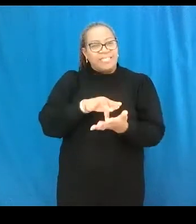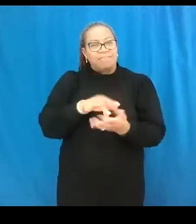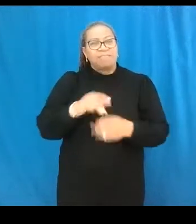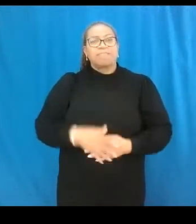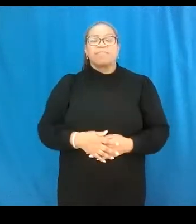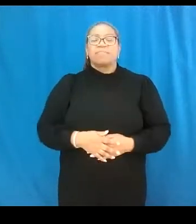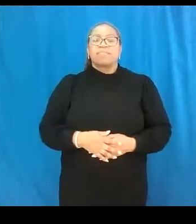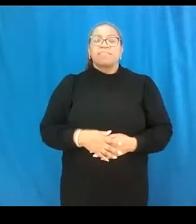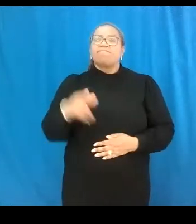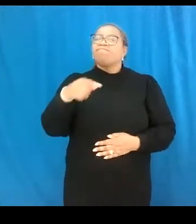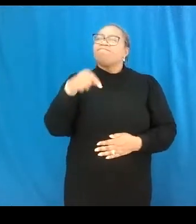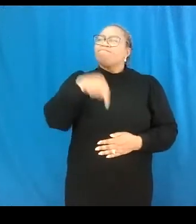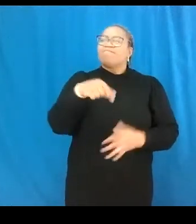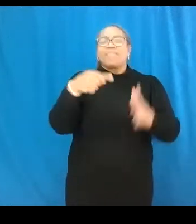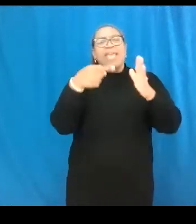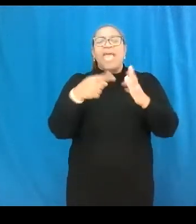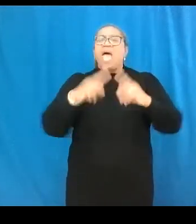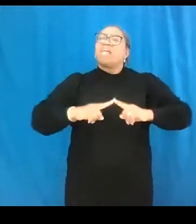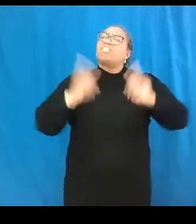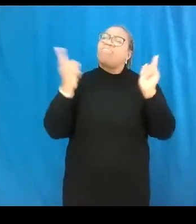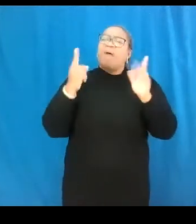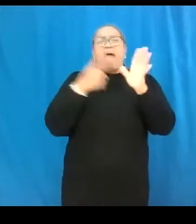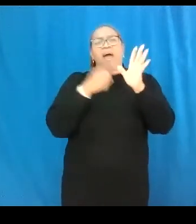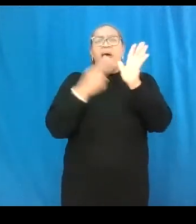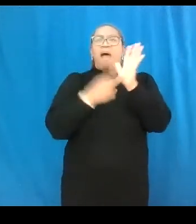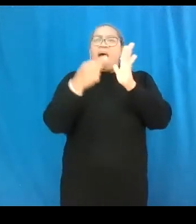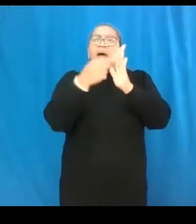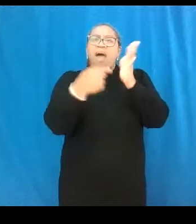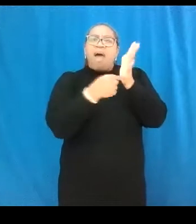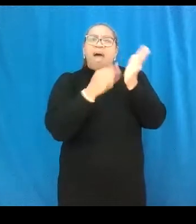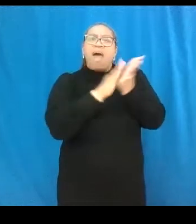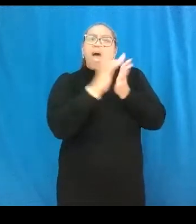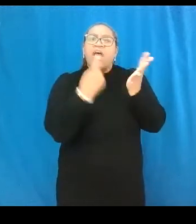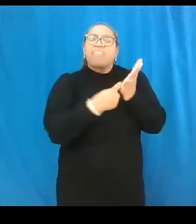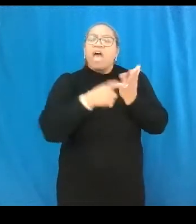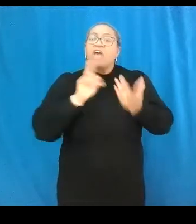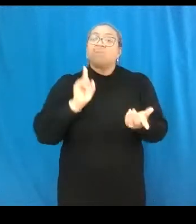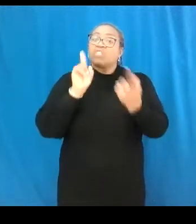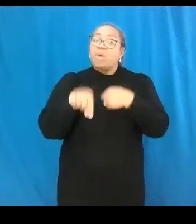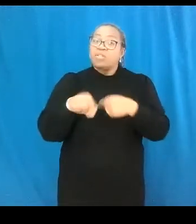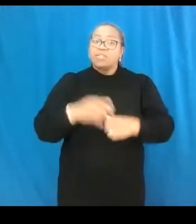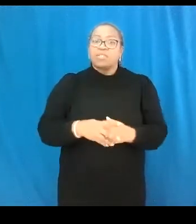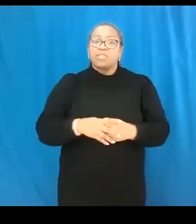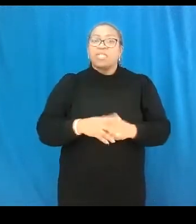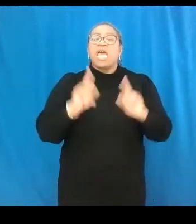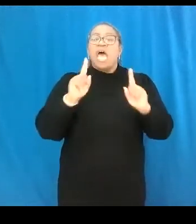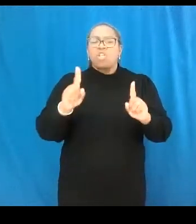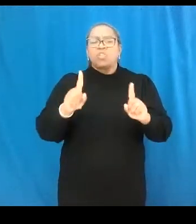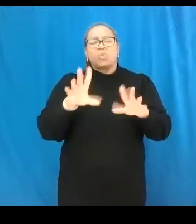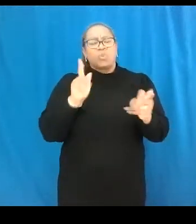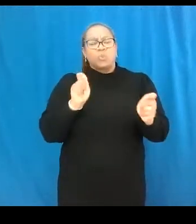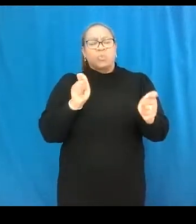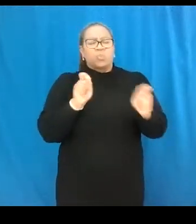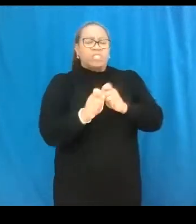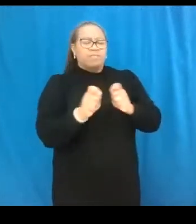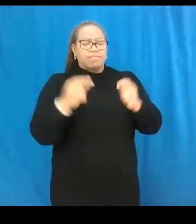subject, another response. But before I dive into my talk, I want you to enter self-reflective mode. And I